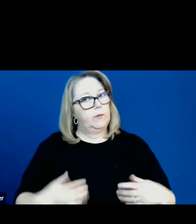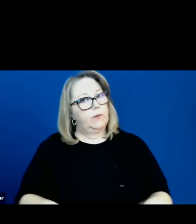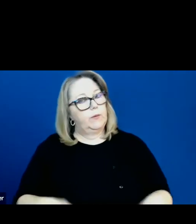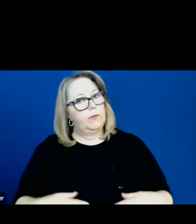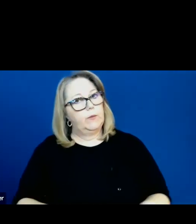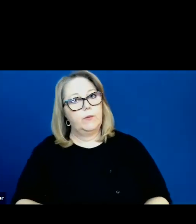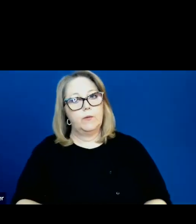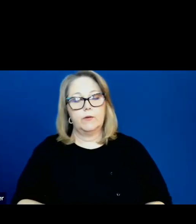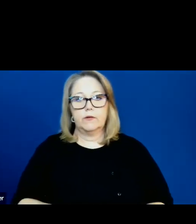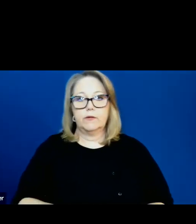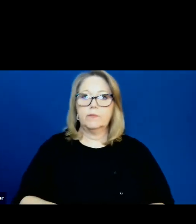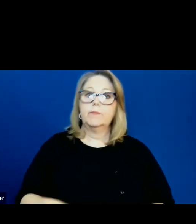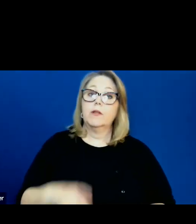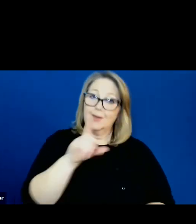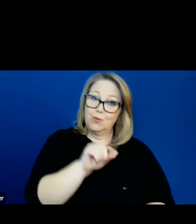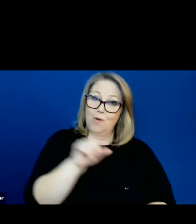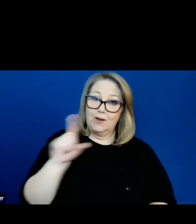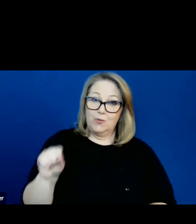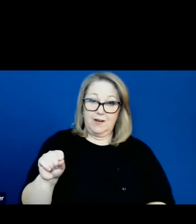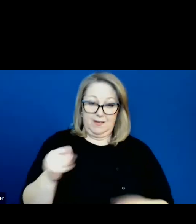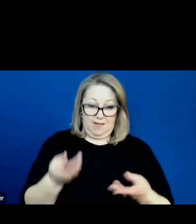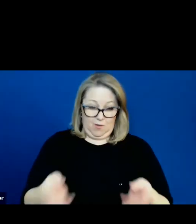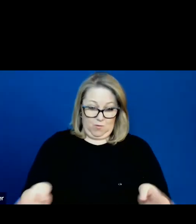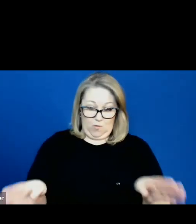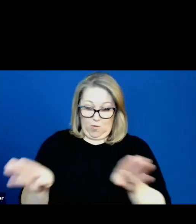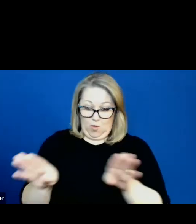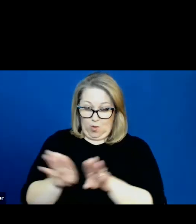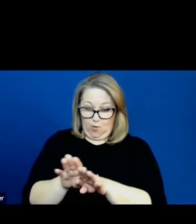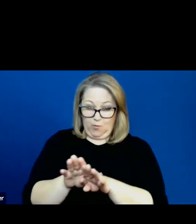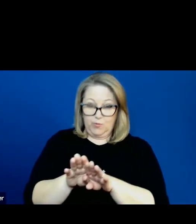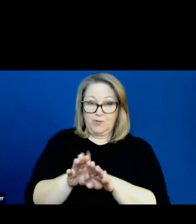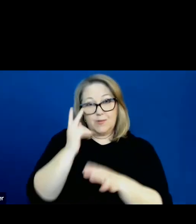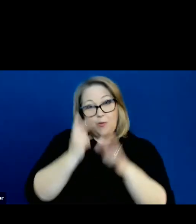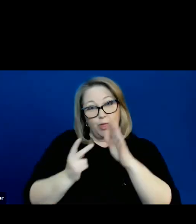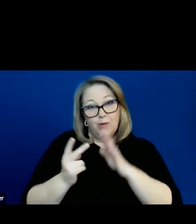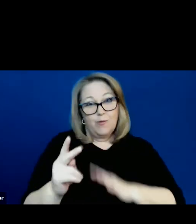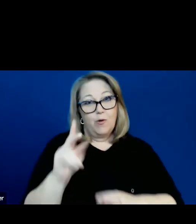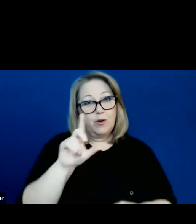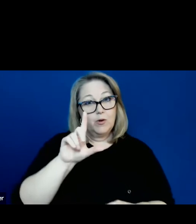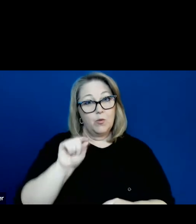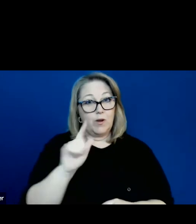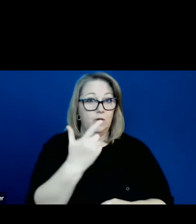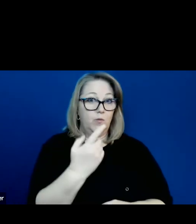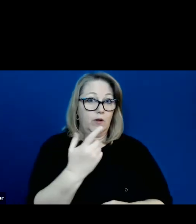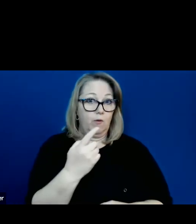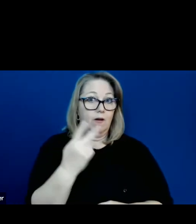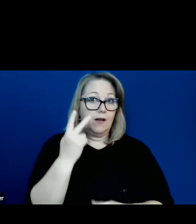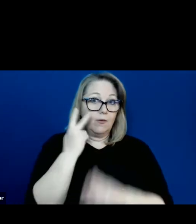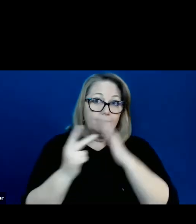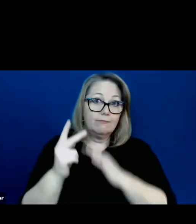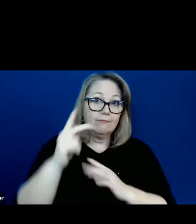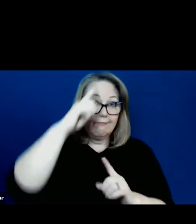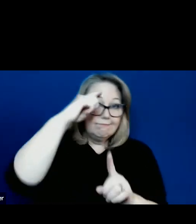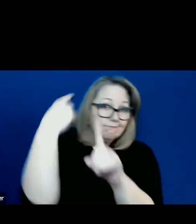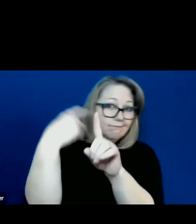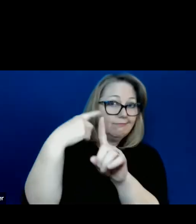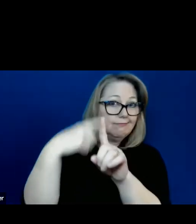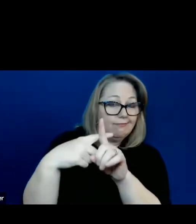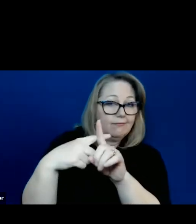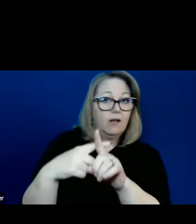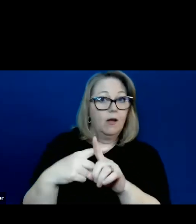to look forward to in 2021, but we must commit to doing all we can to stay safe to make it to those better days